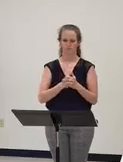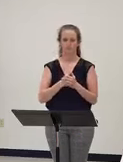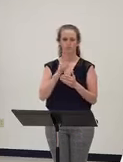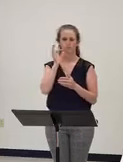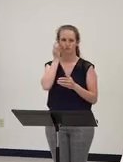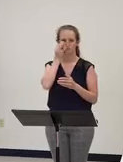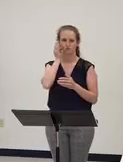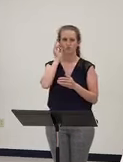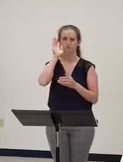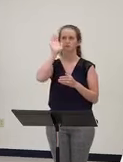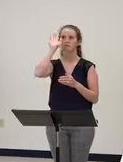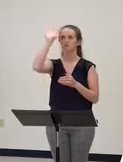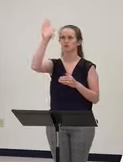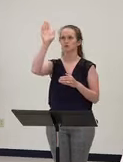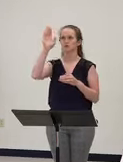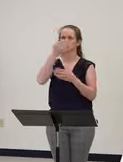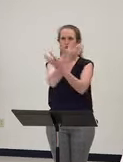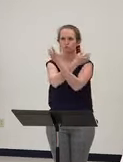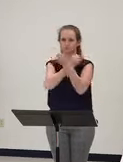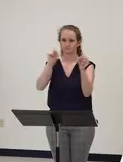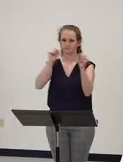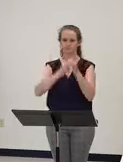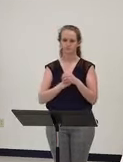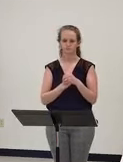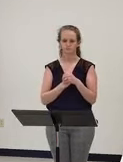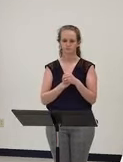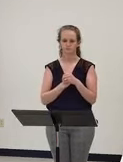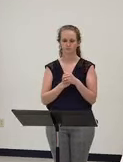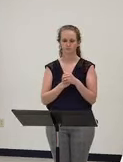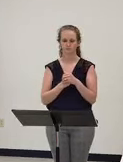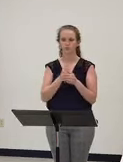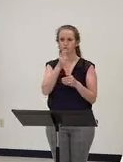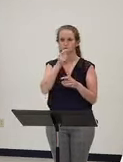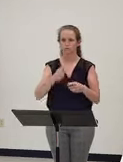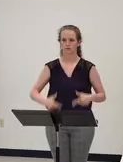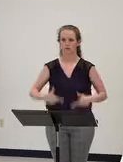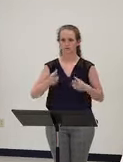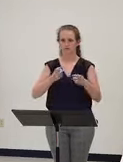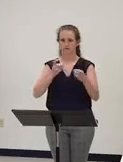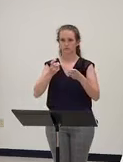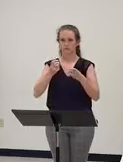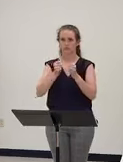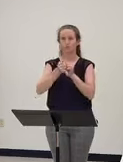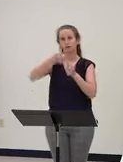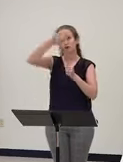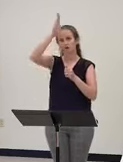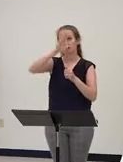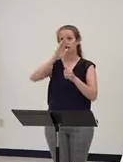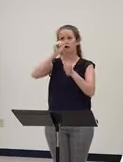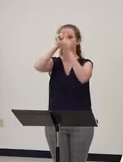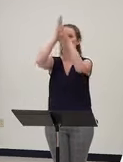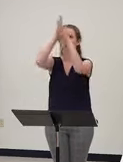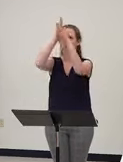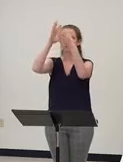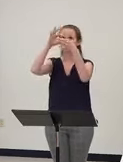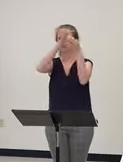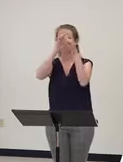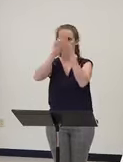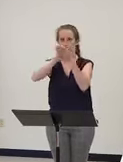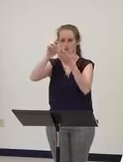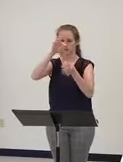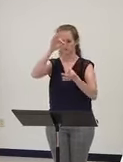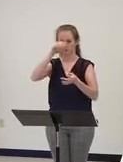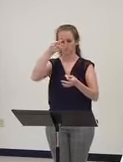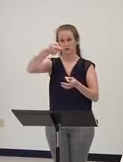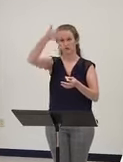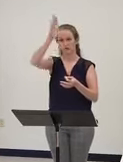fruits of your redemption. Who live and reign with God the Father in the unity of the Holy